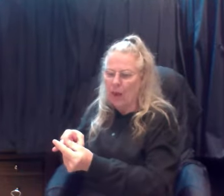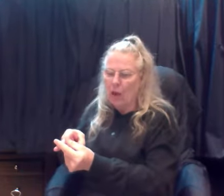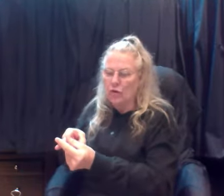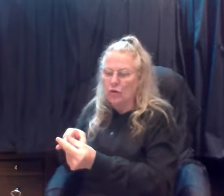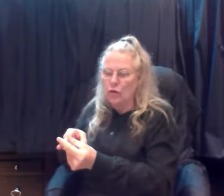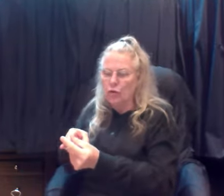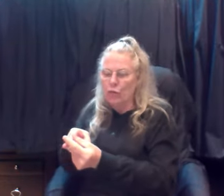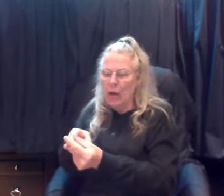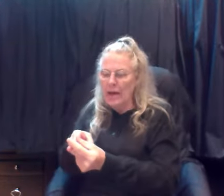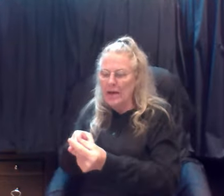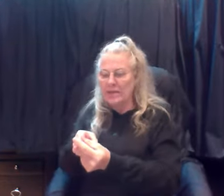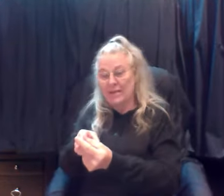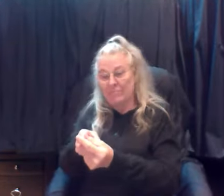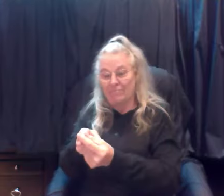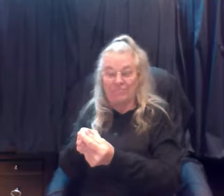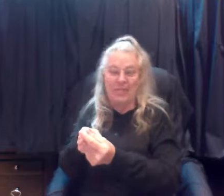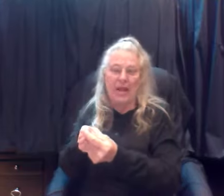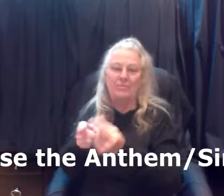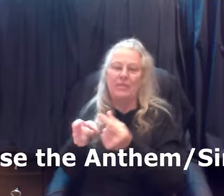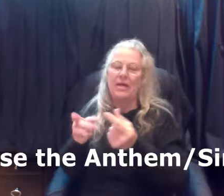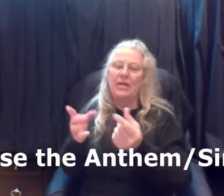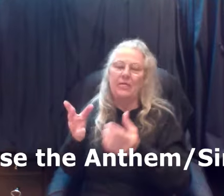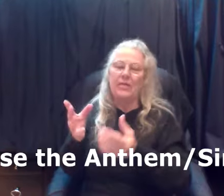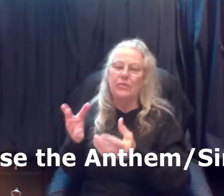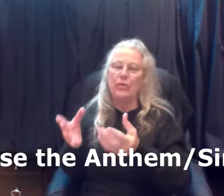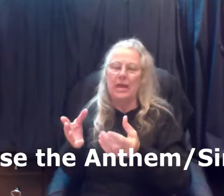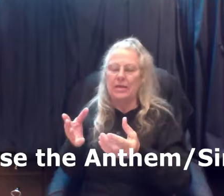To raise. And this one is.